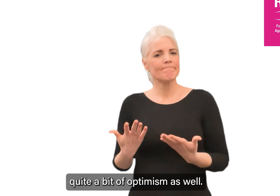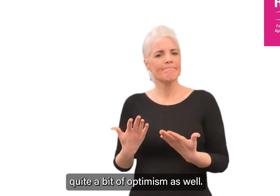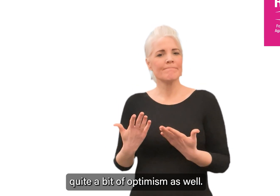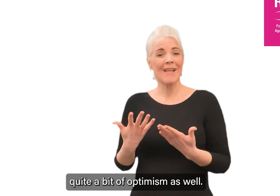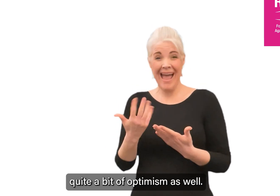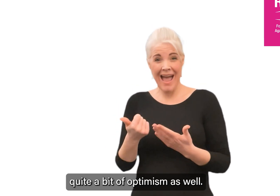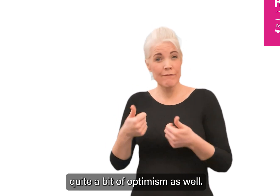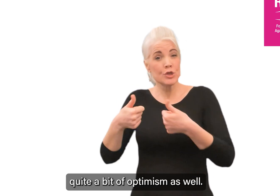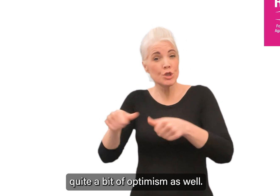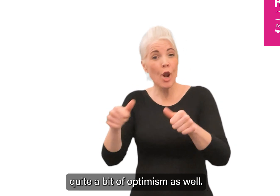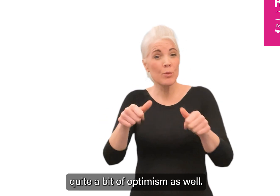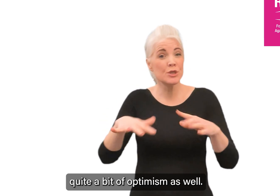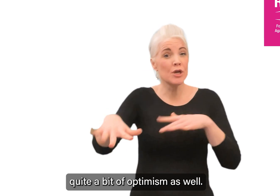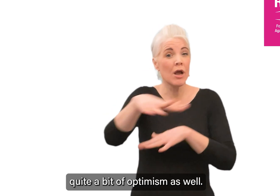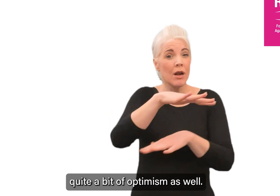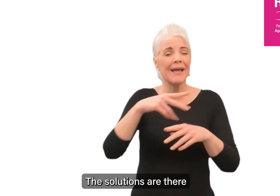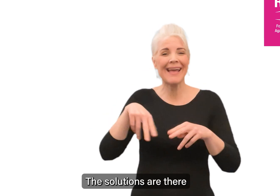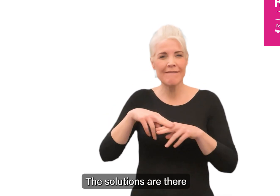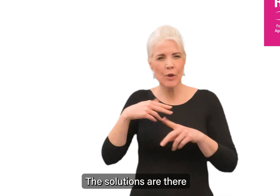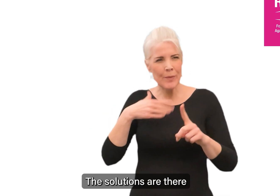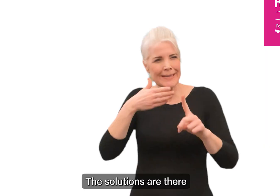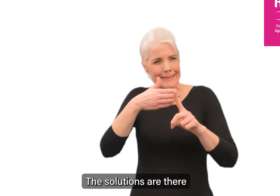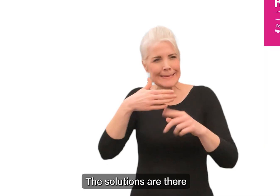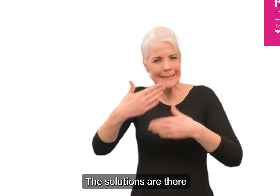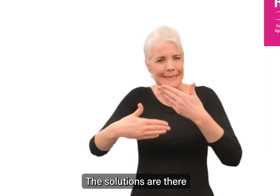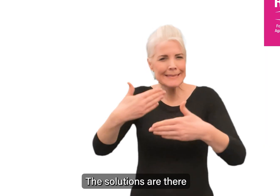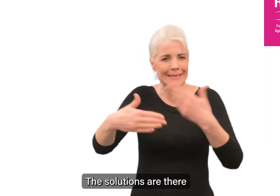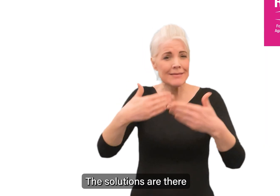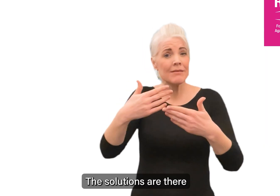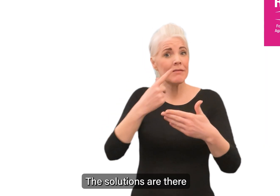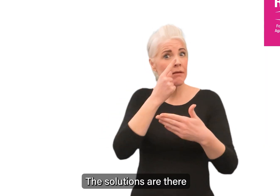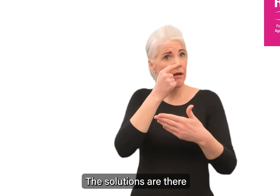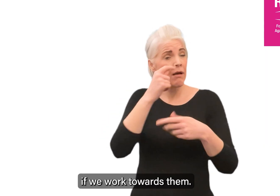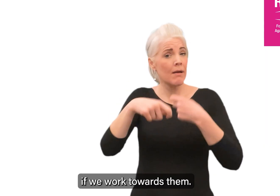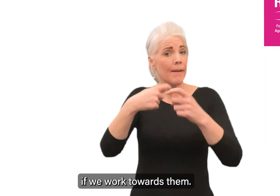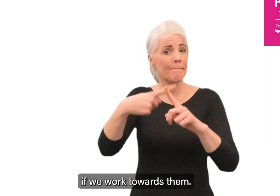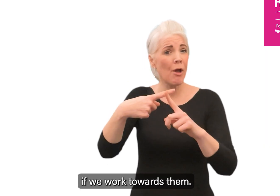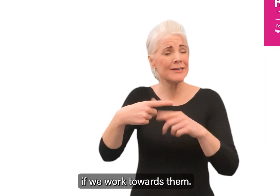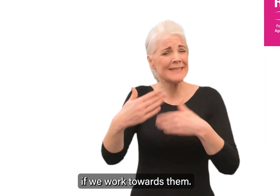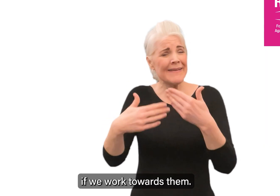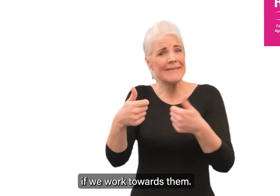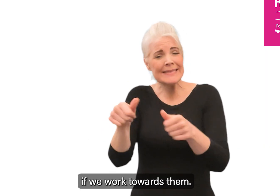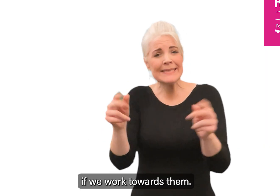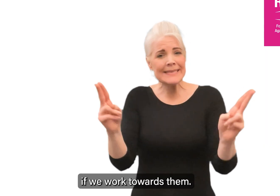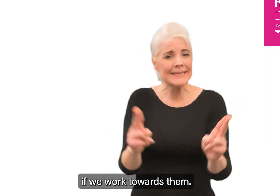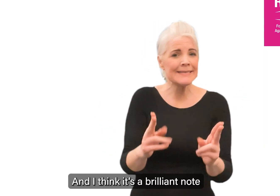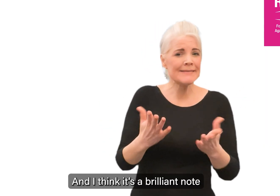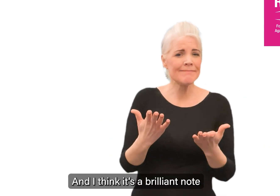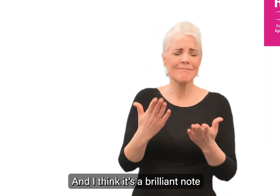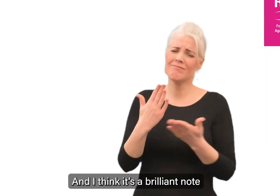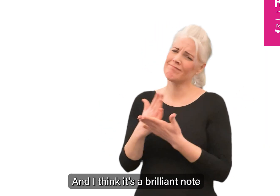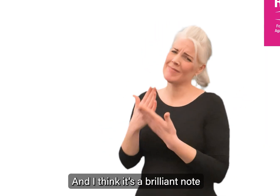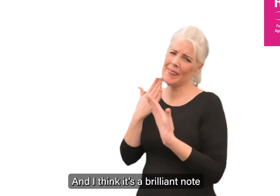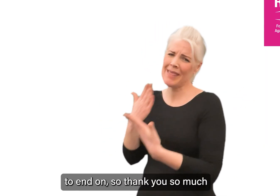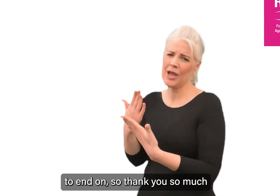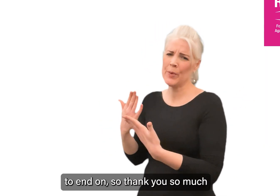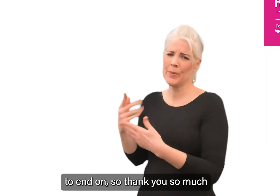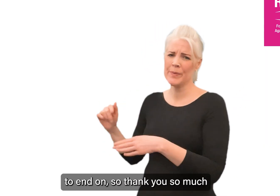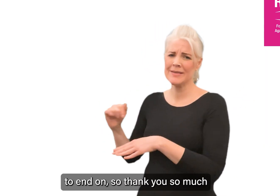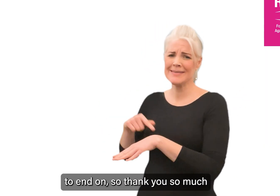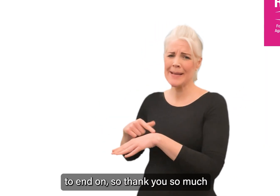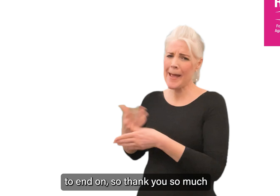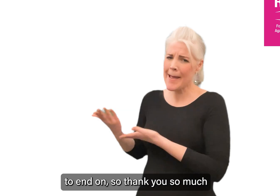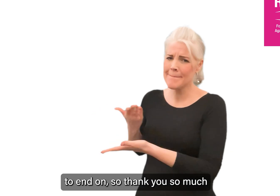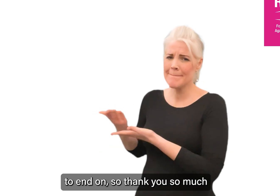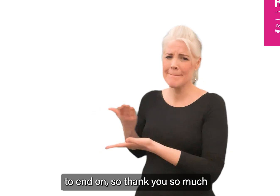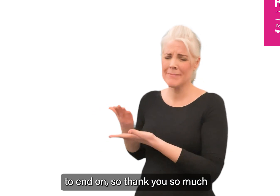of optimism as well. You know, the solutions are there if we work towards them. And I think it's a brilliant note to end